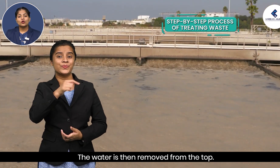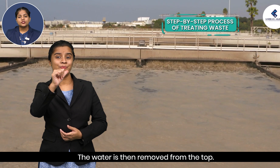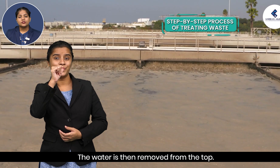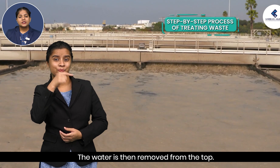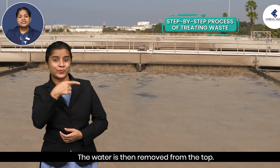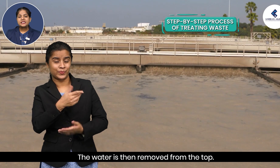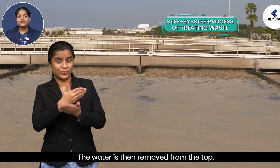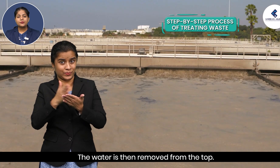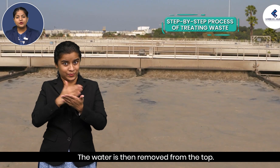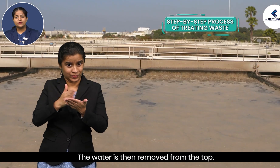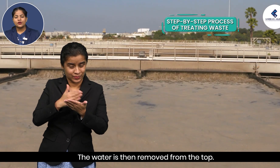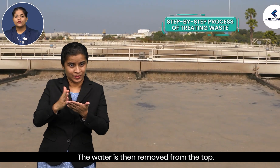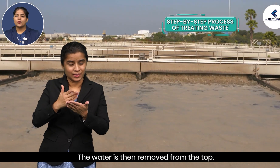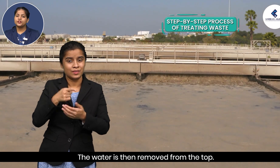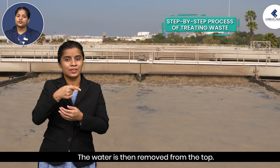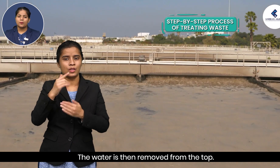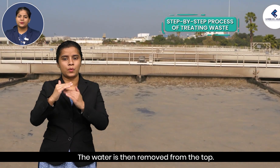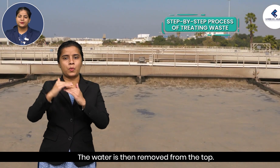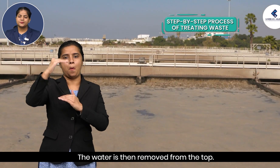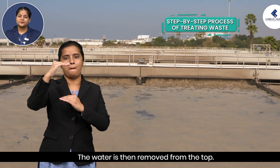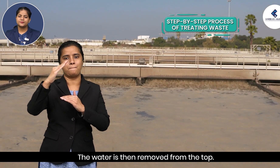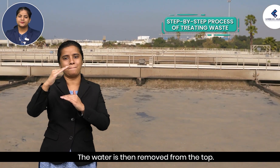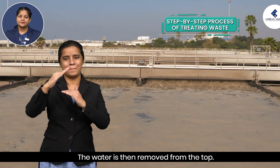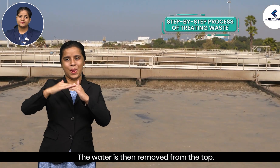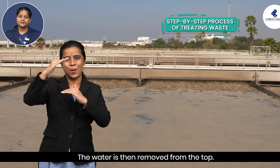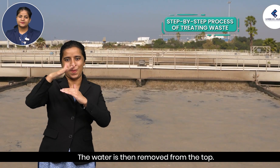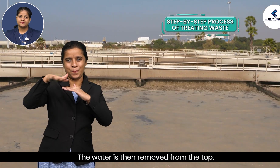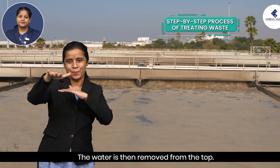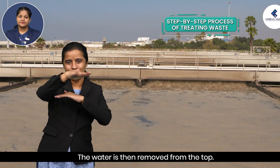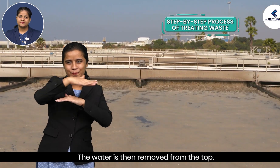The water is then removed from the top.